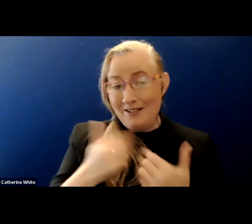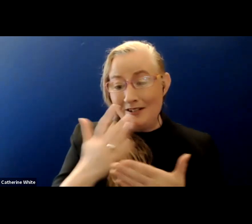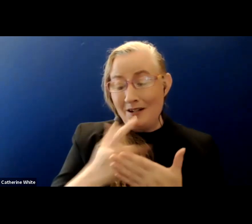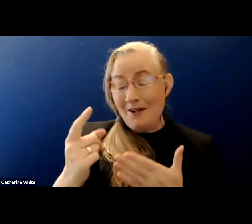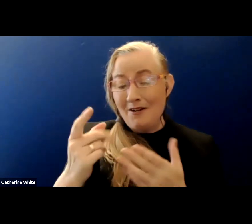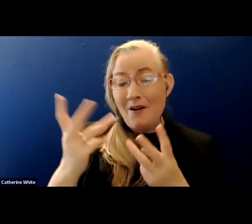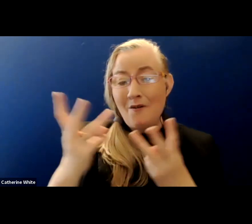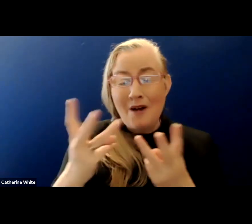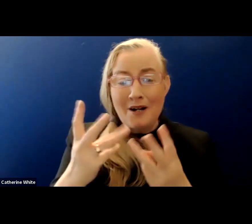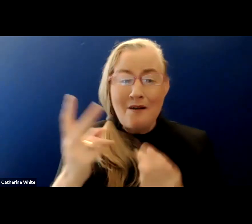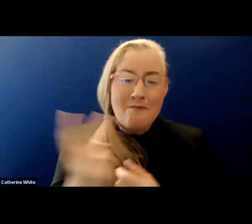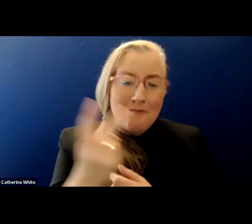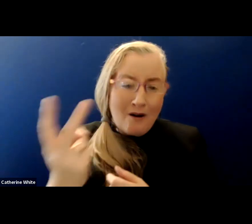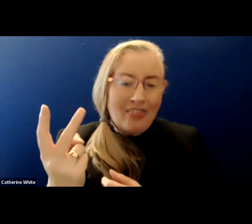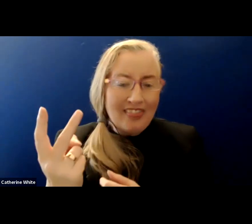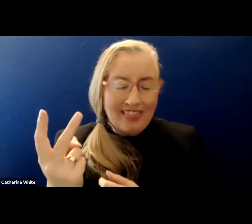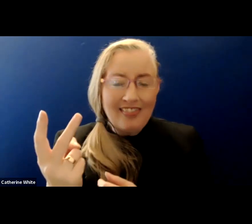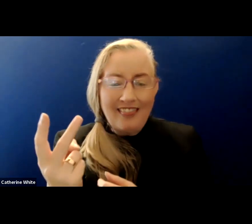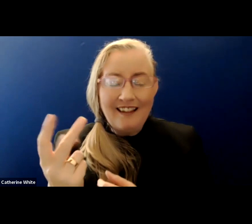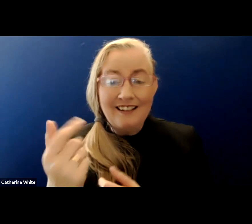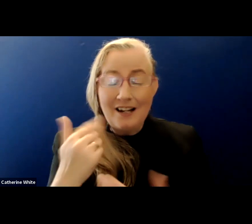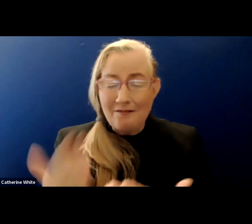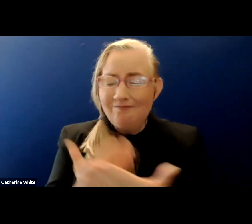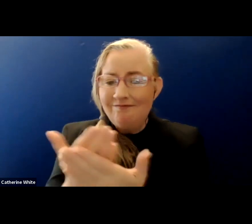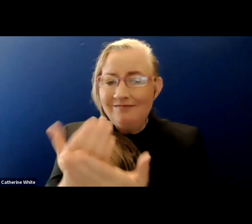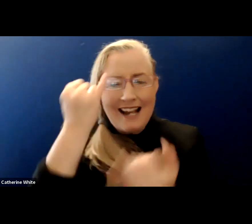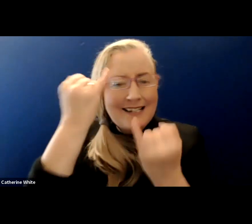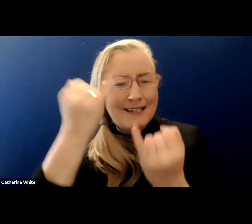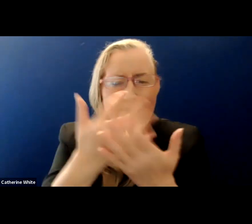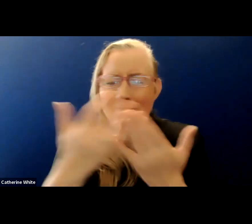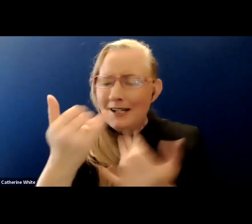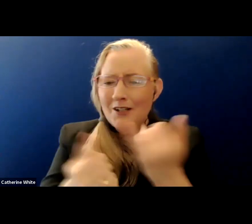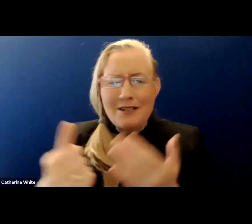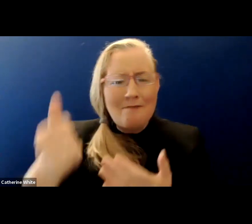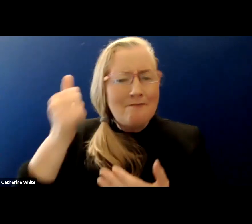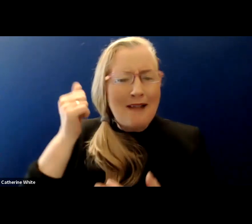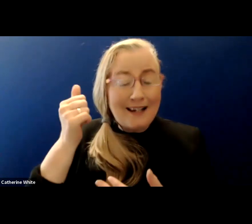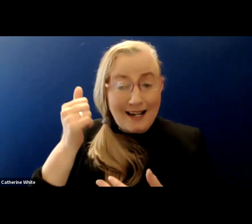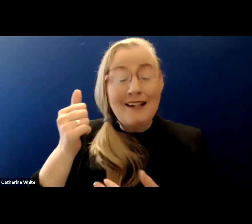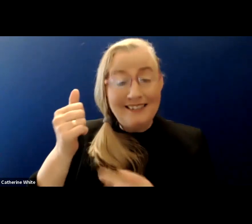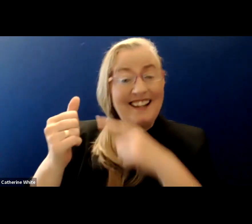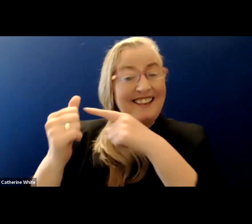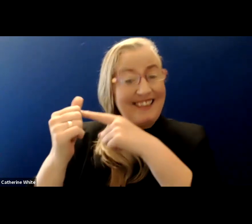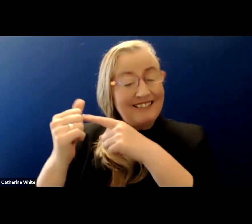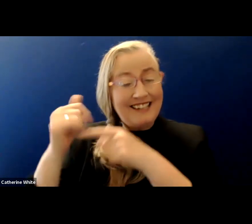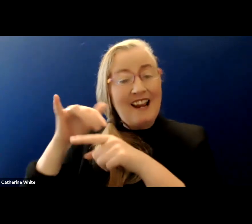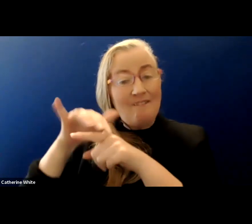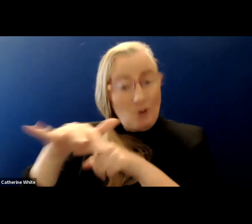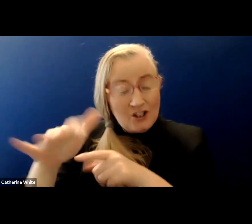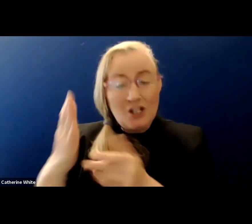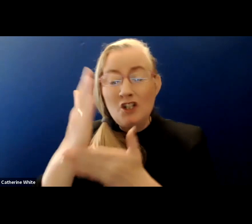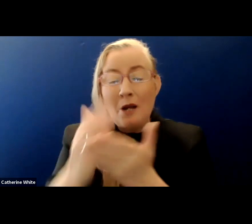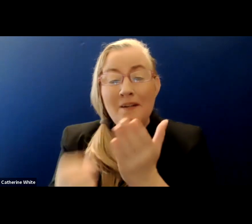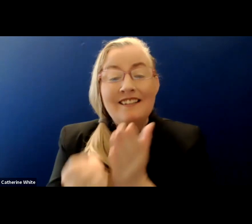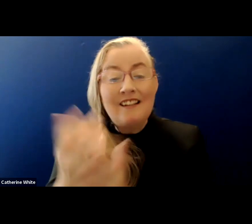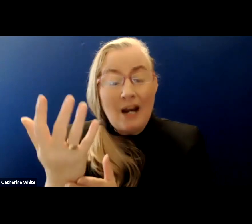both contexts and who has put forward ideas many years back that have been said to be influential in terms of some of the developments,